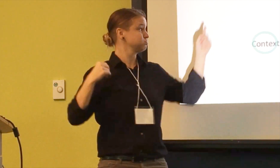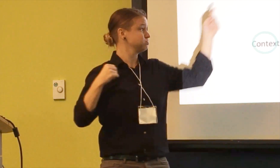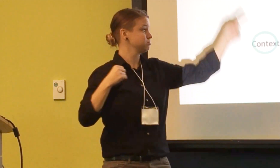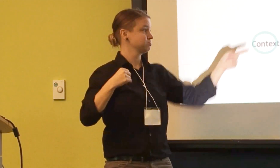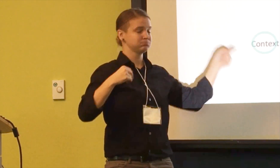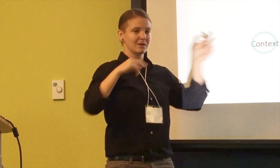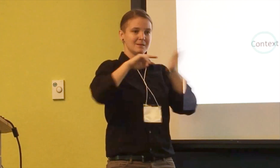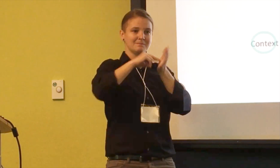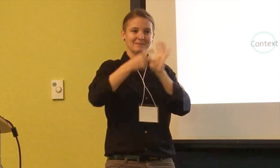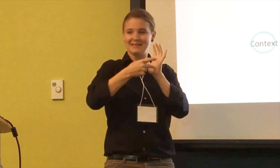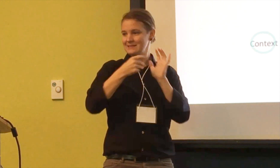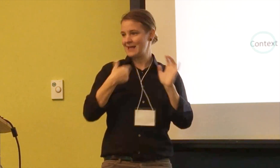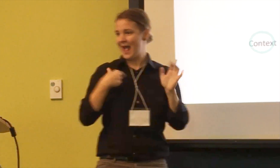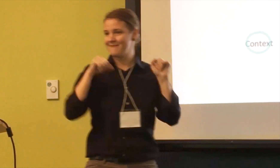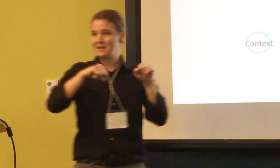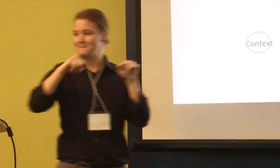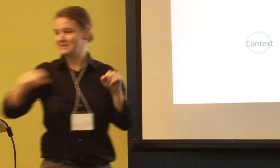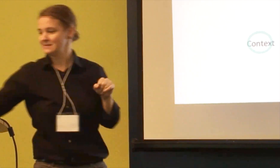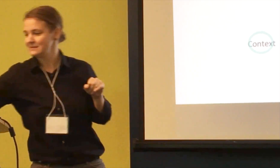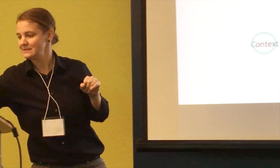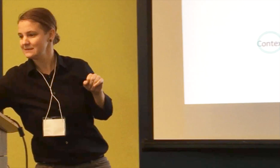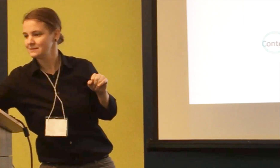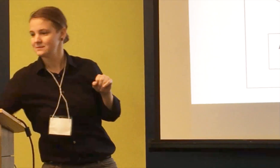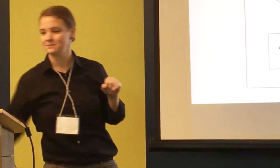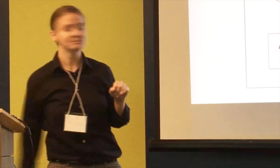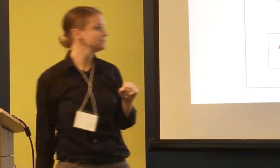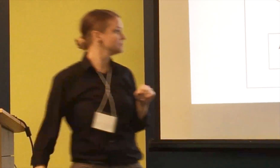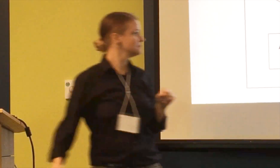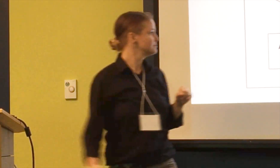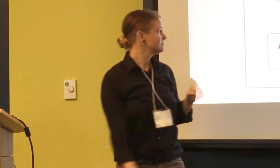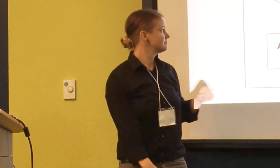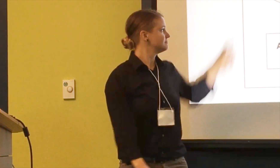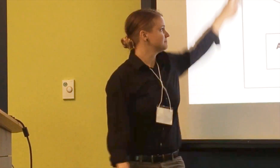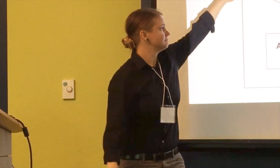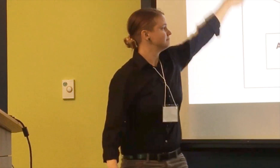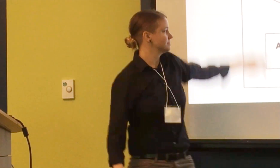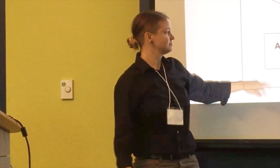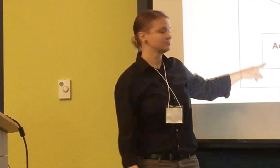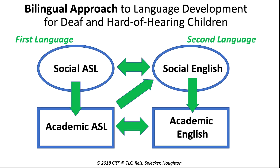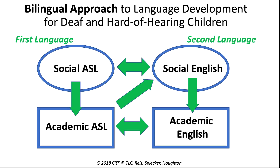certain intonation, they have a certain affect, they're just easier to comprehend.